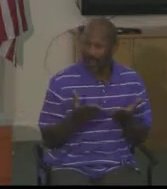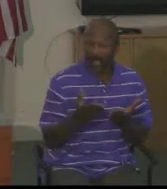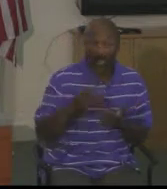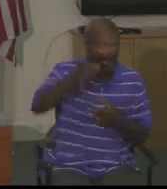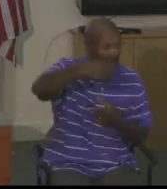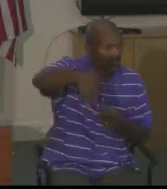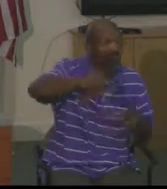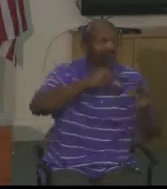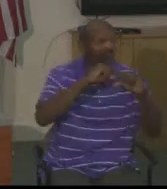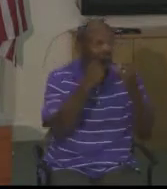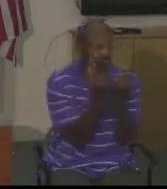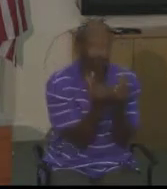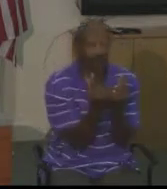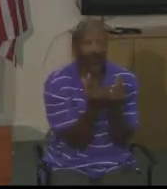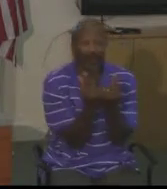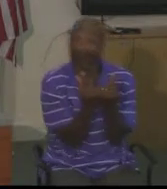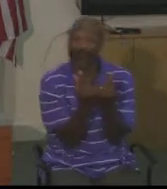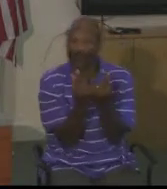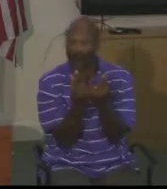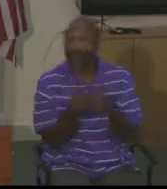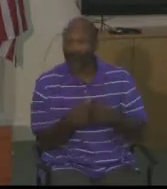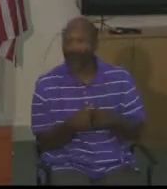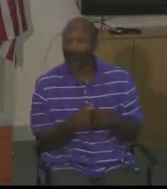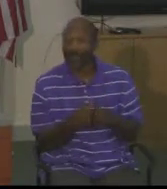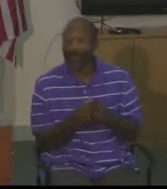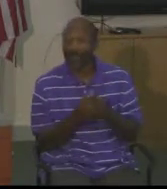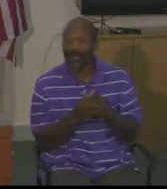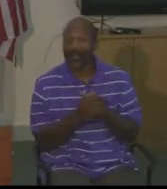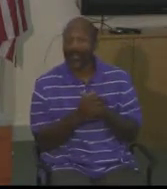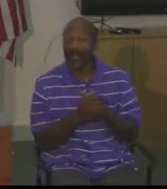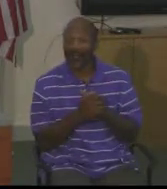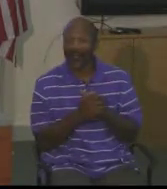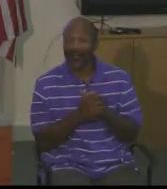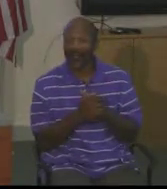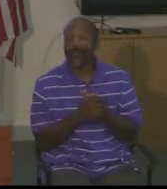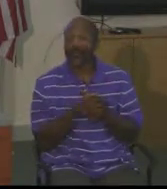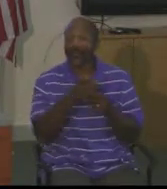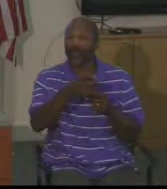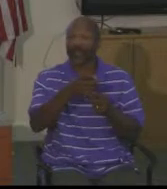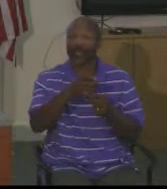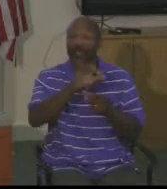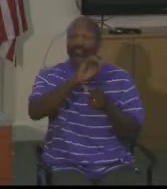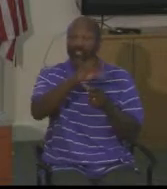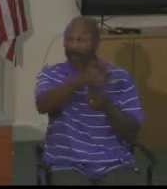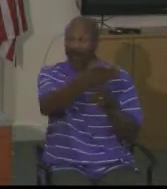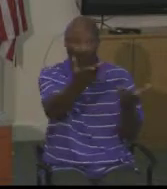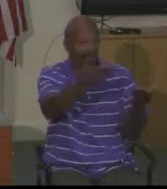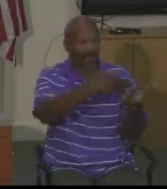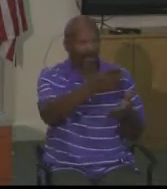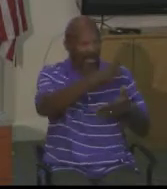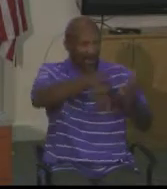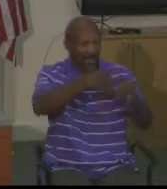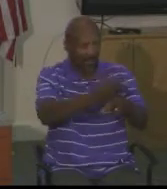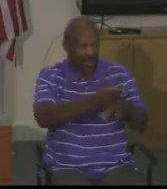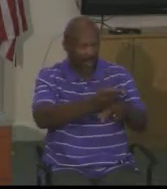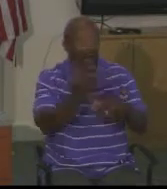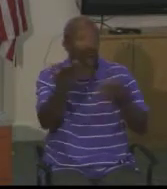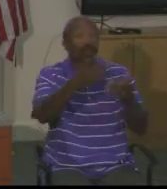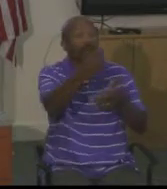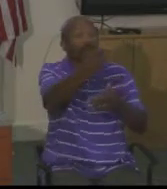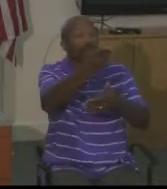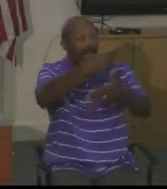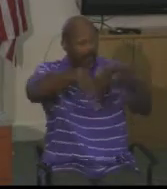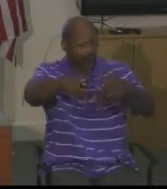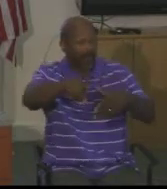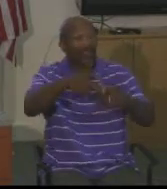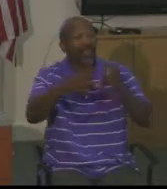group, fix Well, them. I'd love to do that. I'd love to do that. Jerry's case, I've you're got bringing 2. yours next week. So bring one next week and